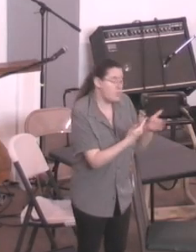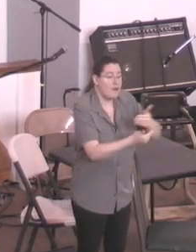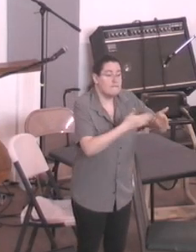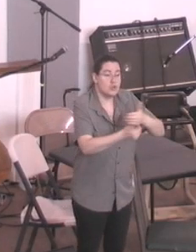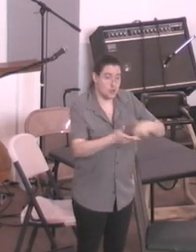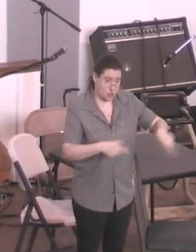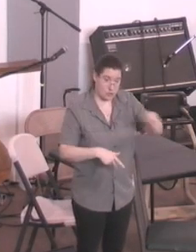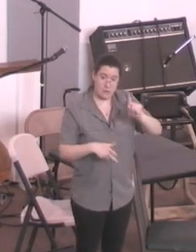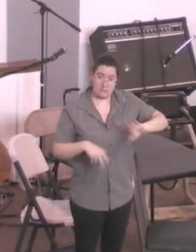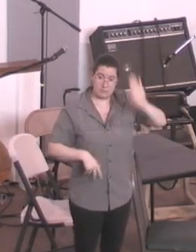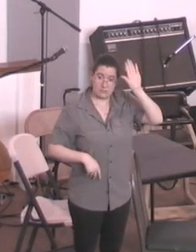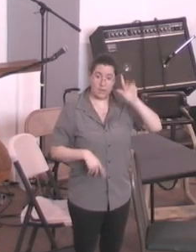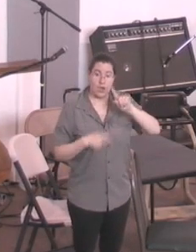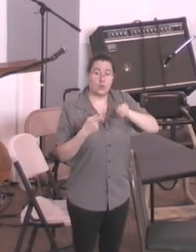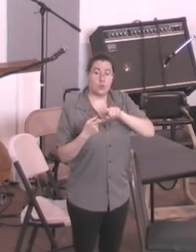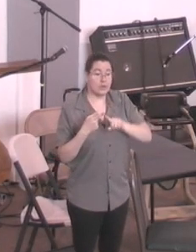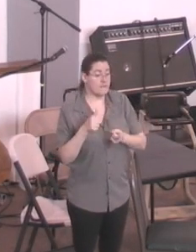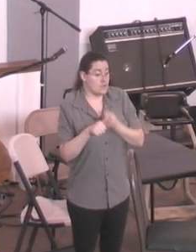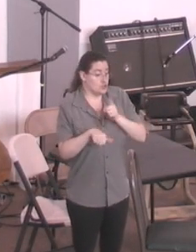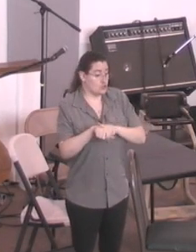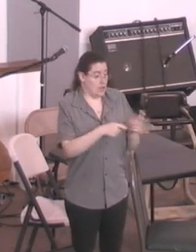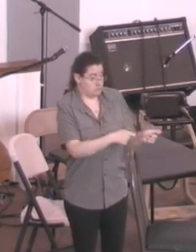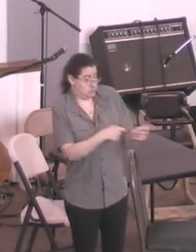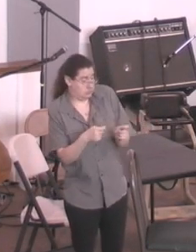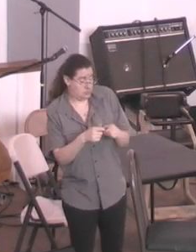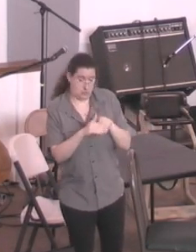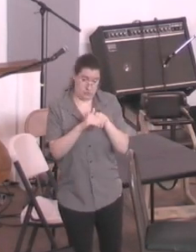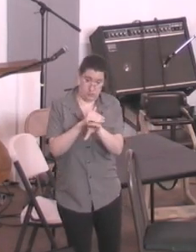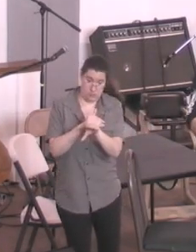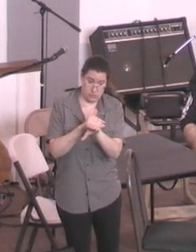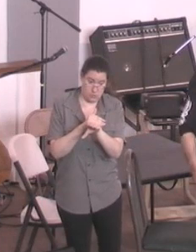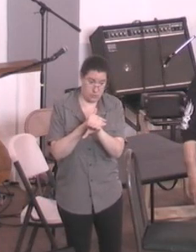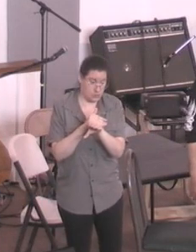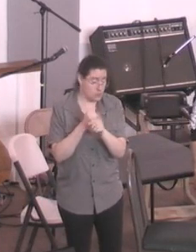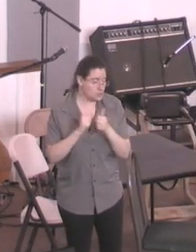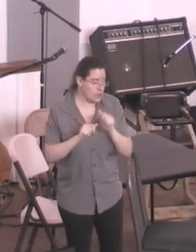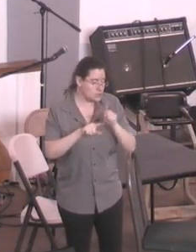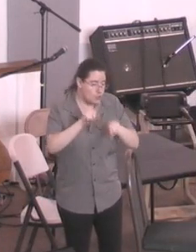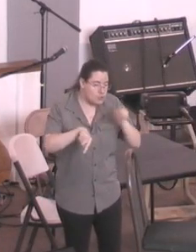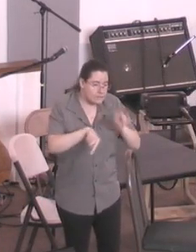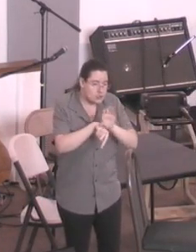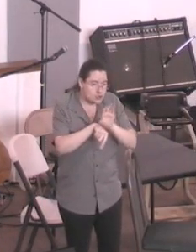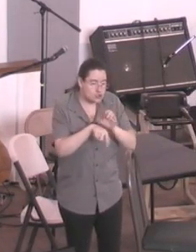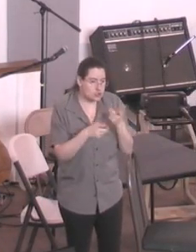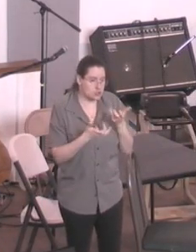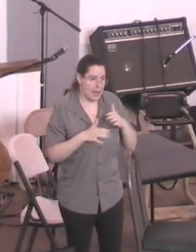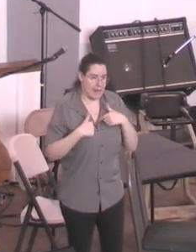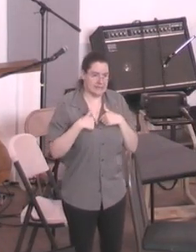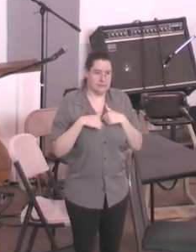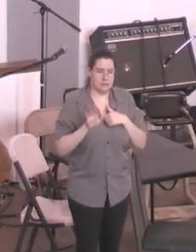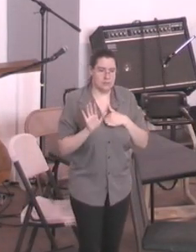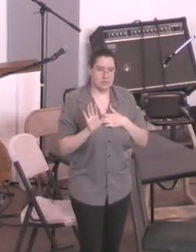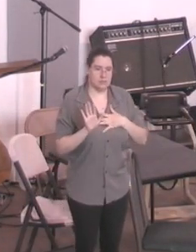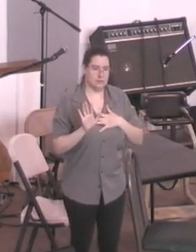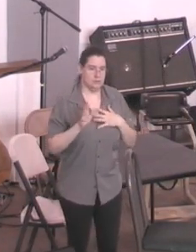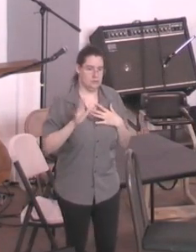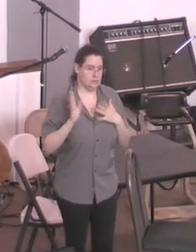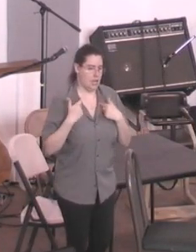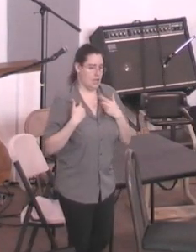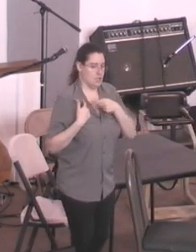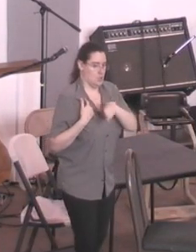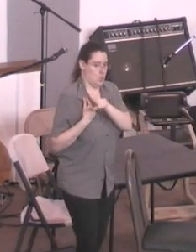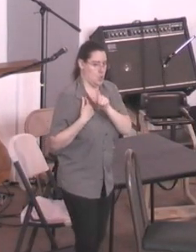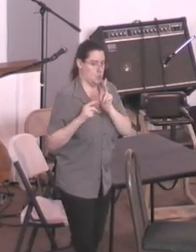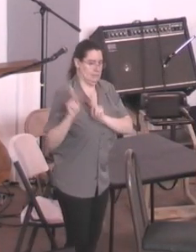whatever? And when they first tried to get you in there and they were trying to get you to go to a different church, you're like, you know, I've heard all about them